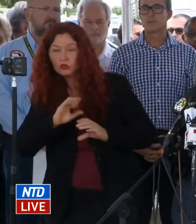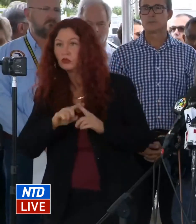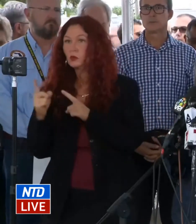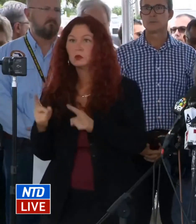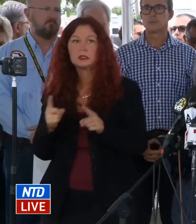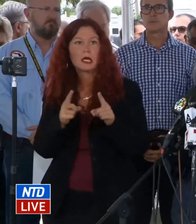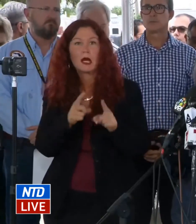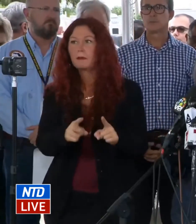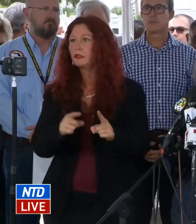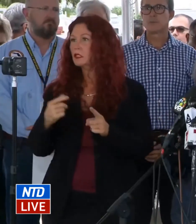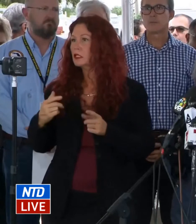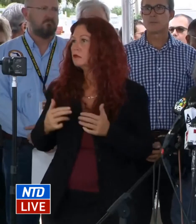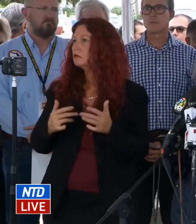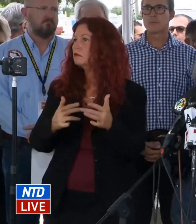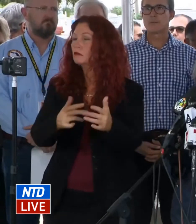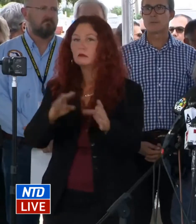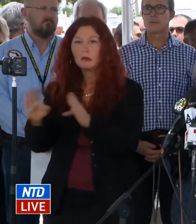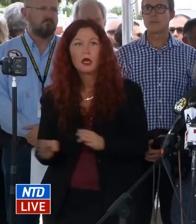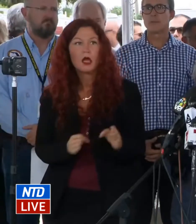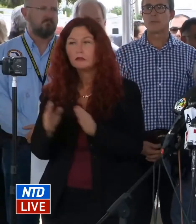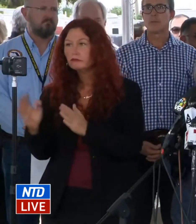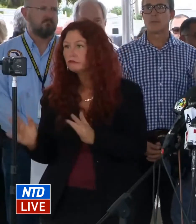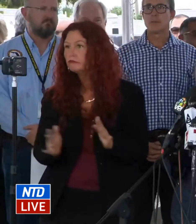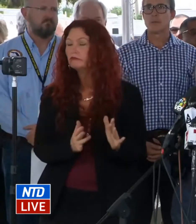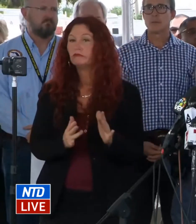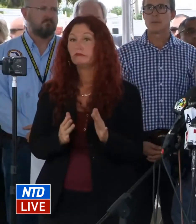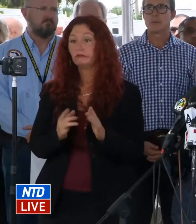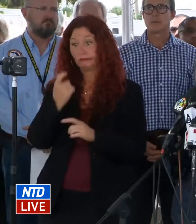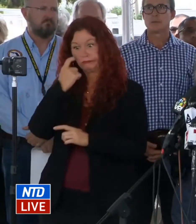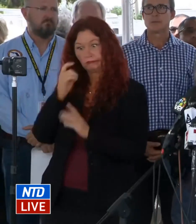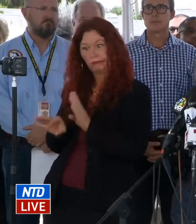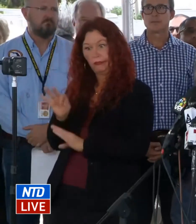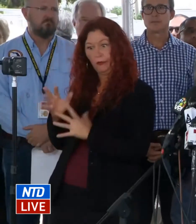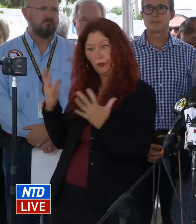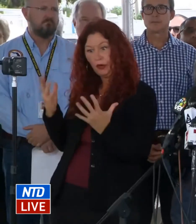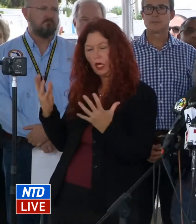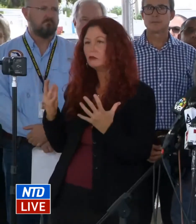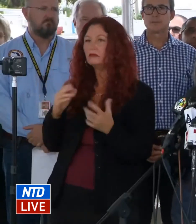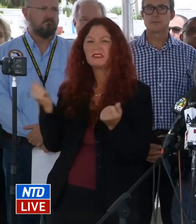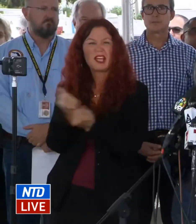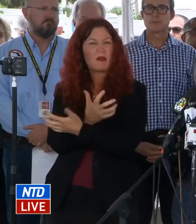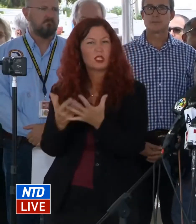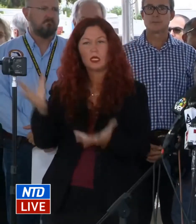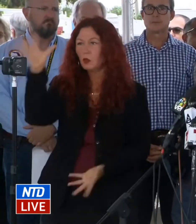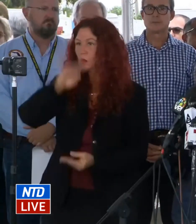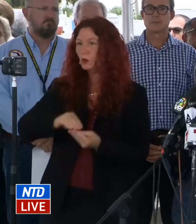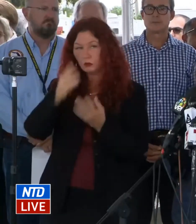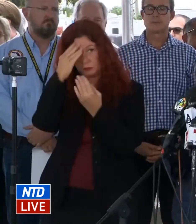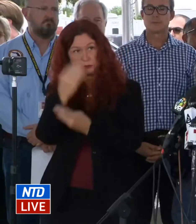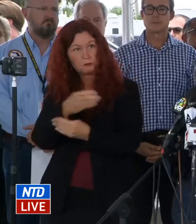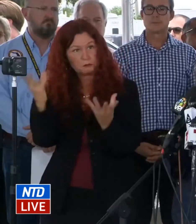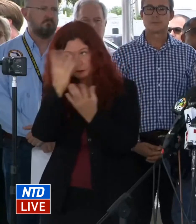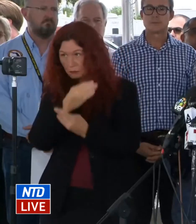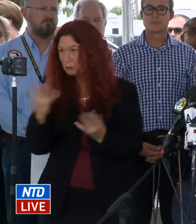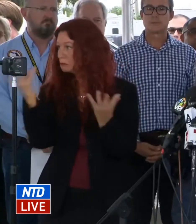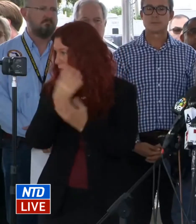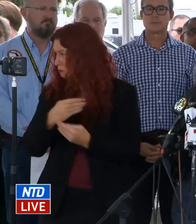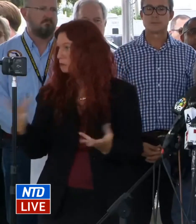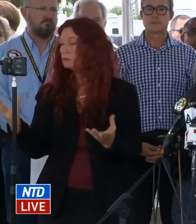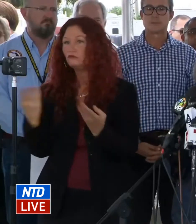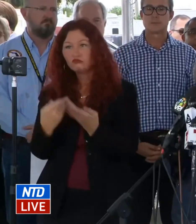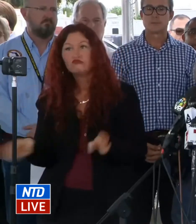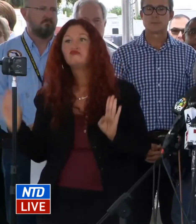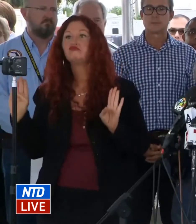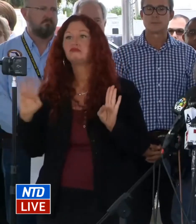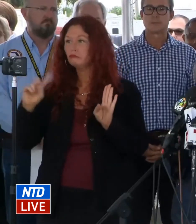we proceed daily on our search and rescue efforts to have them fully aware of every step of the process. So please, I